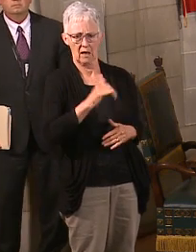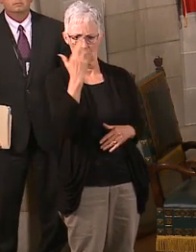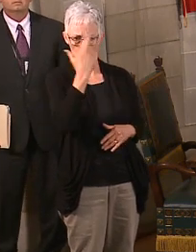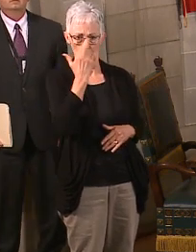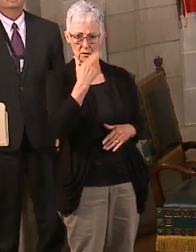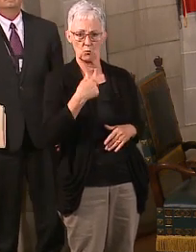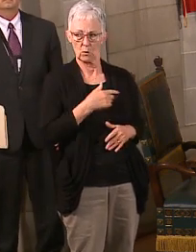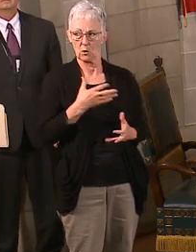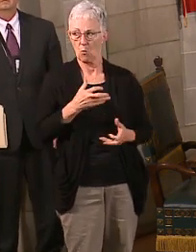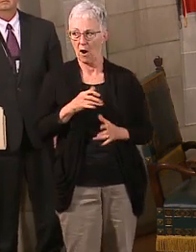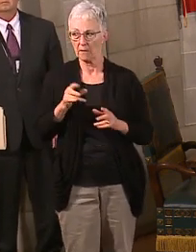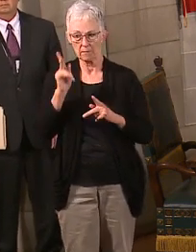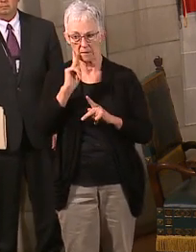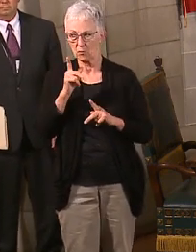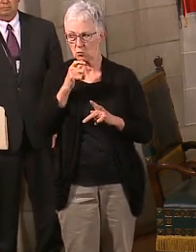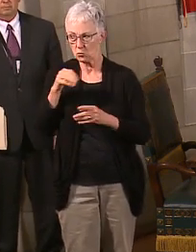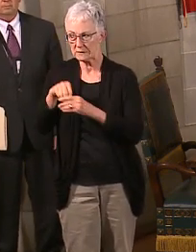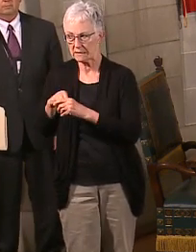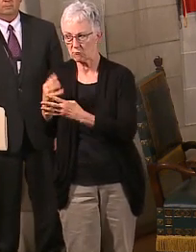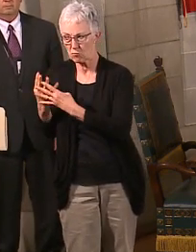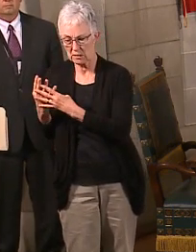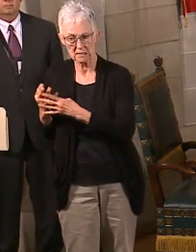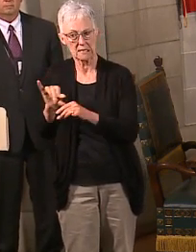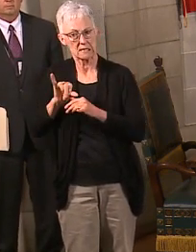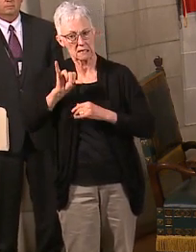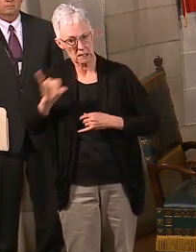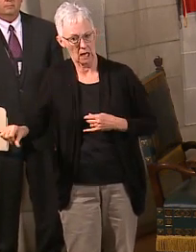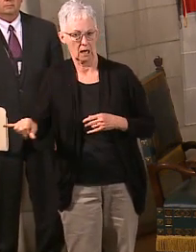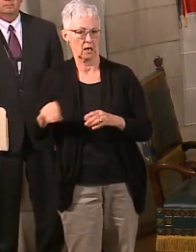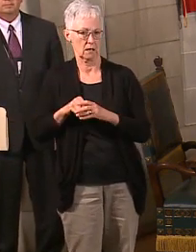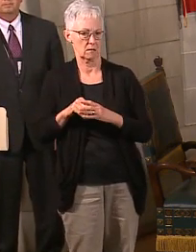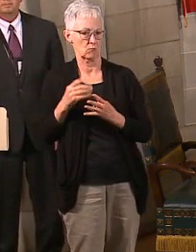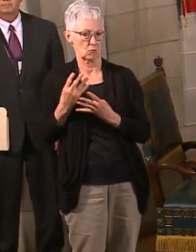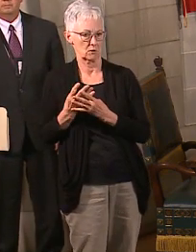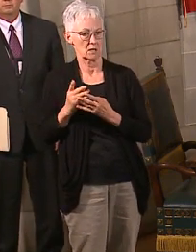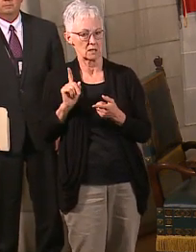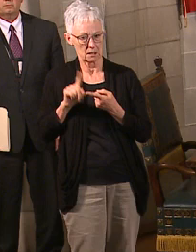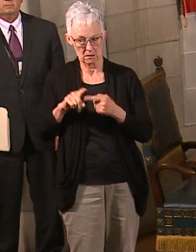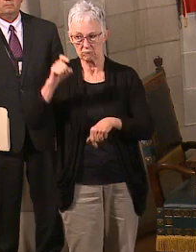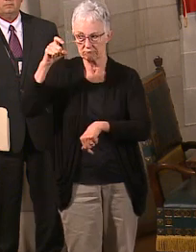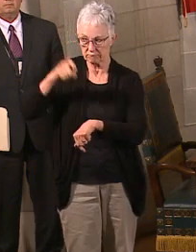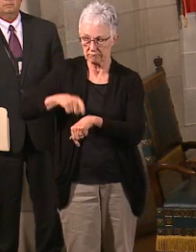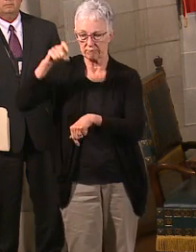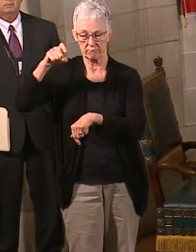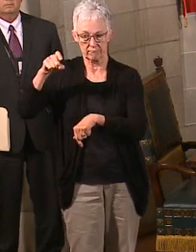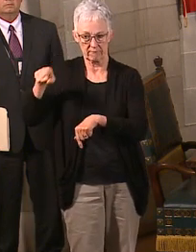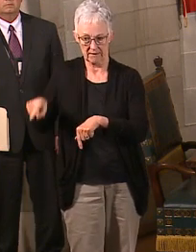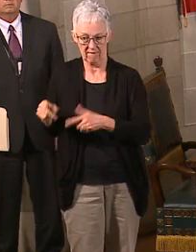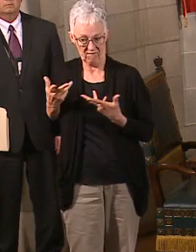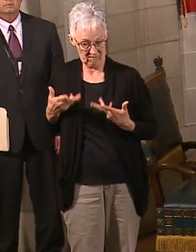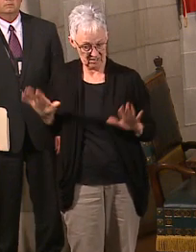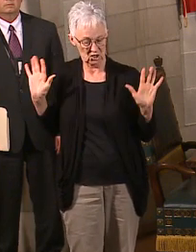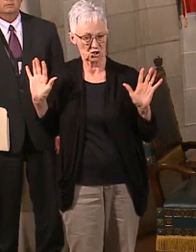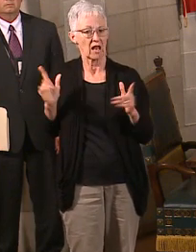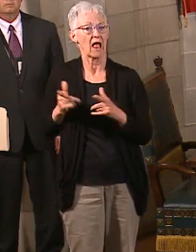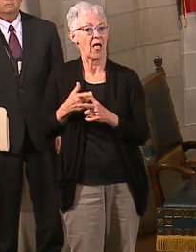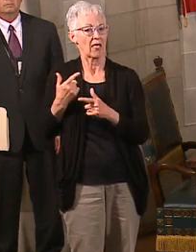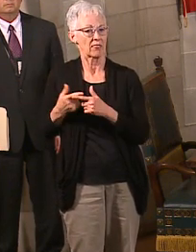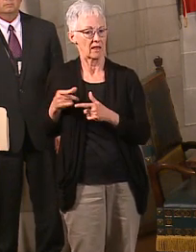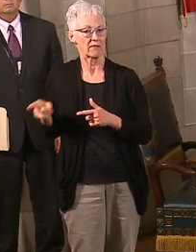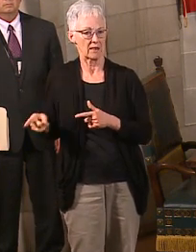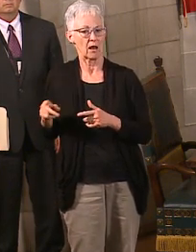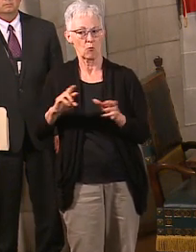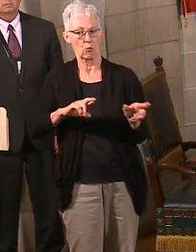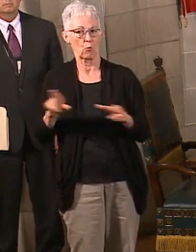there until they've had the opportunity to go through the programming and are ready to be paroled. Now, Taylor is also going to be handing out some information